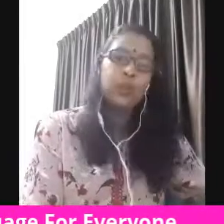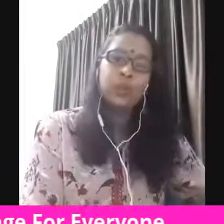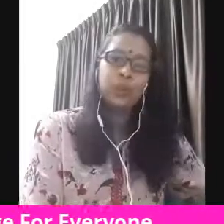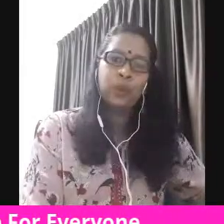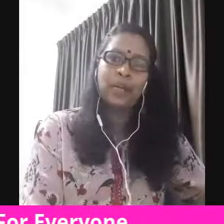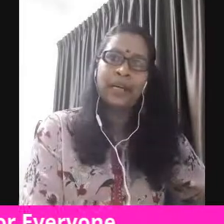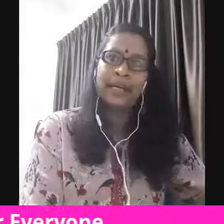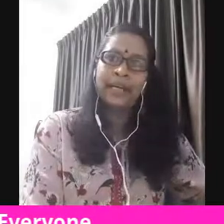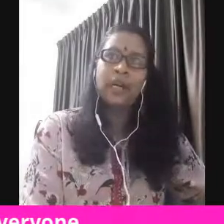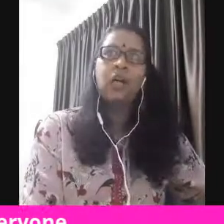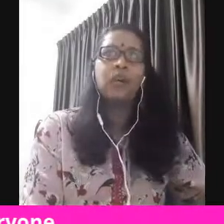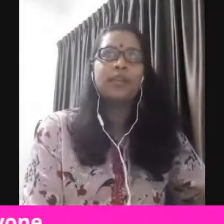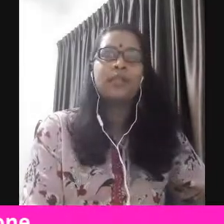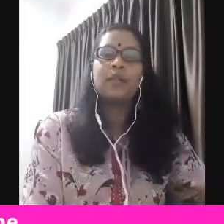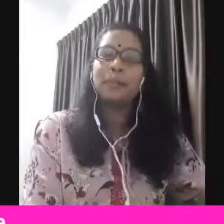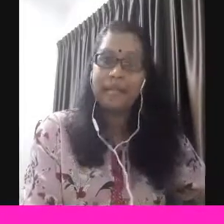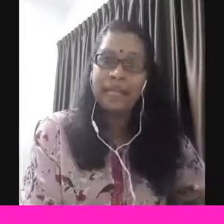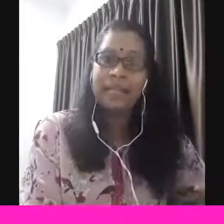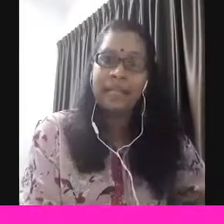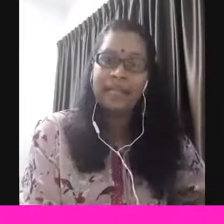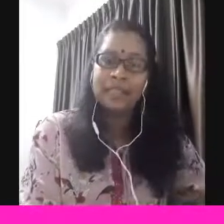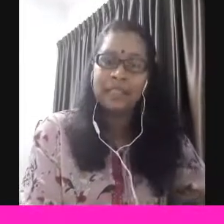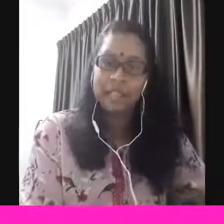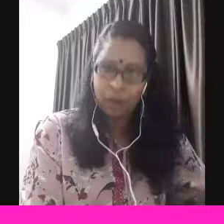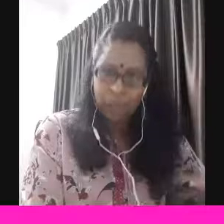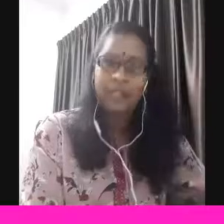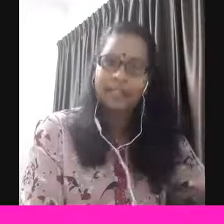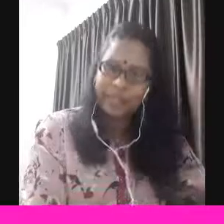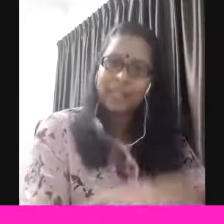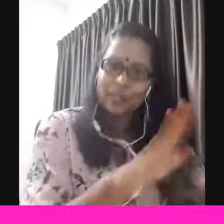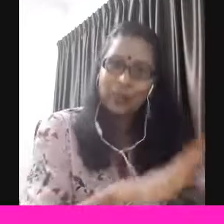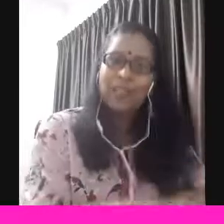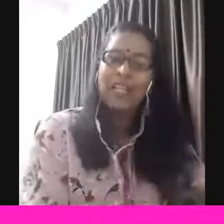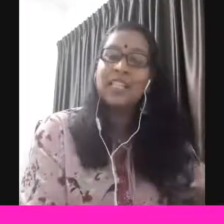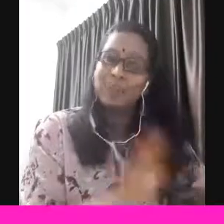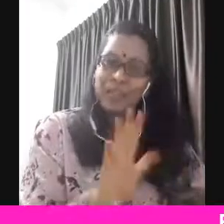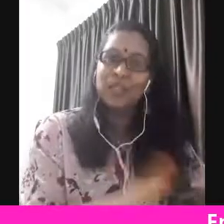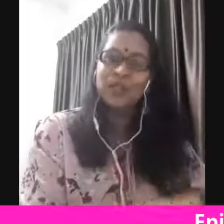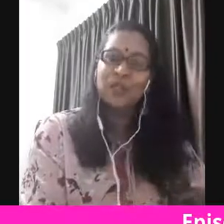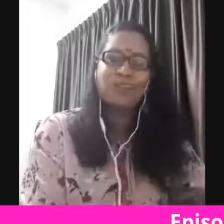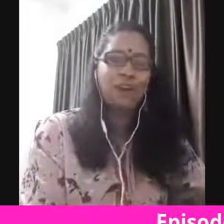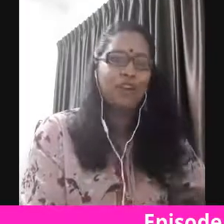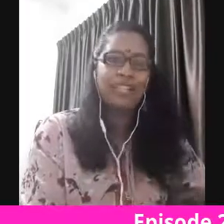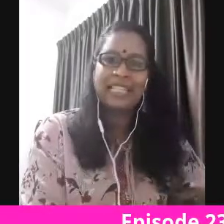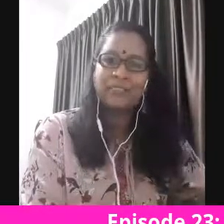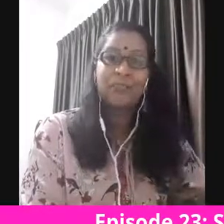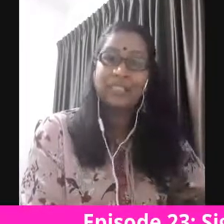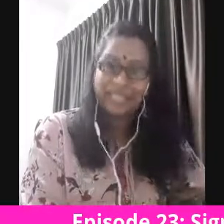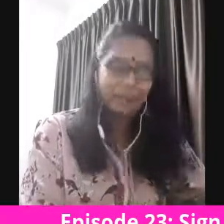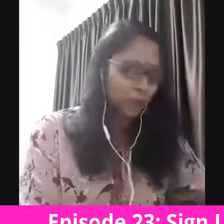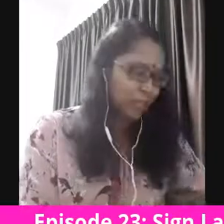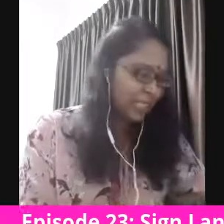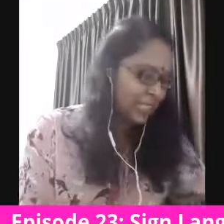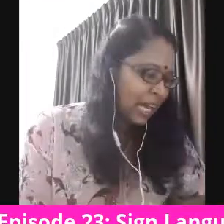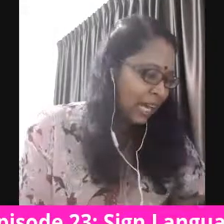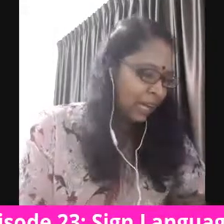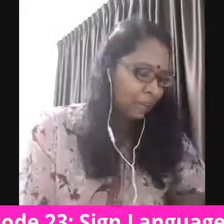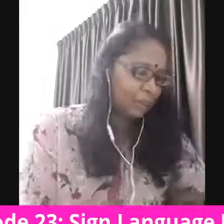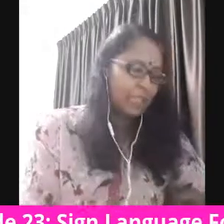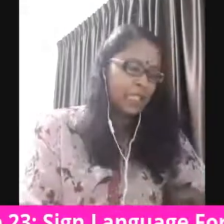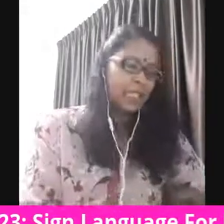first school was in Penang, and until now, there is a school, special school for only for deaf